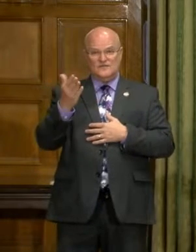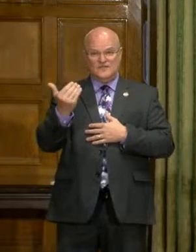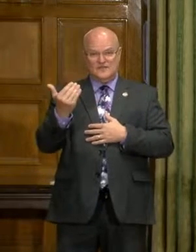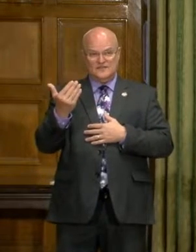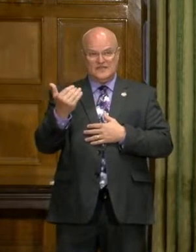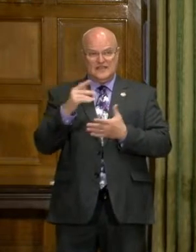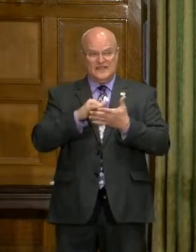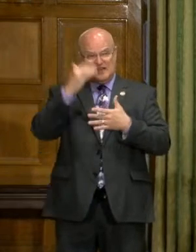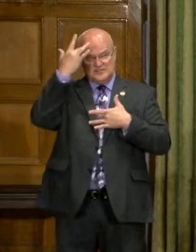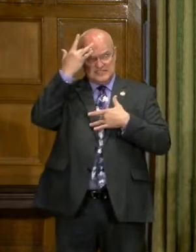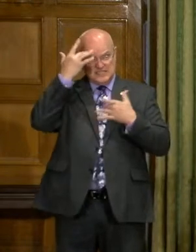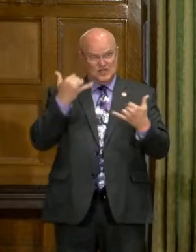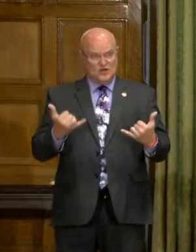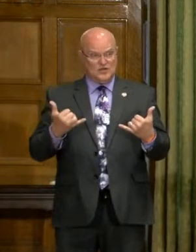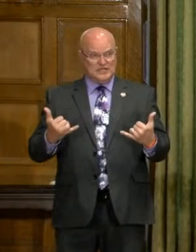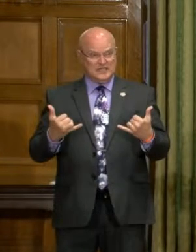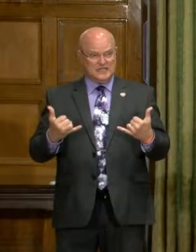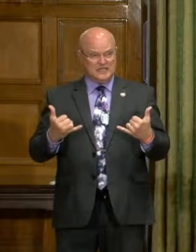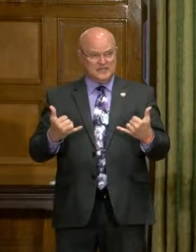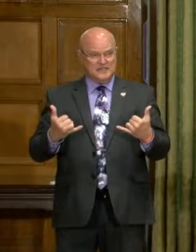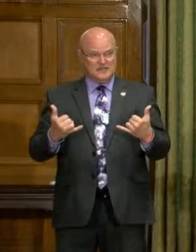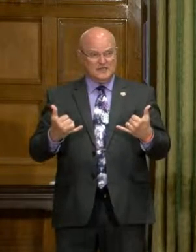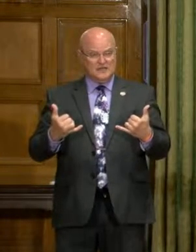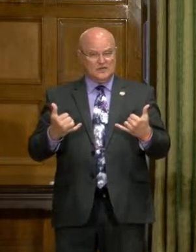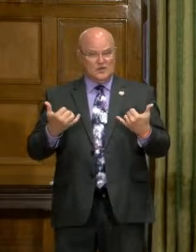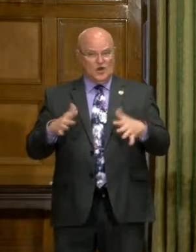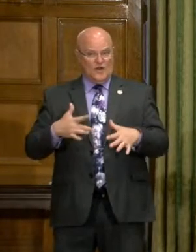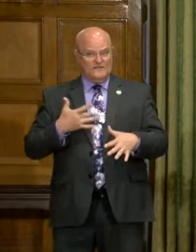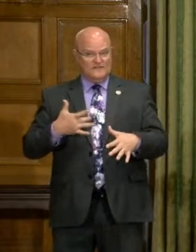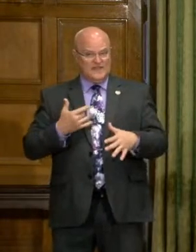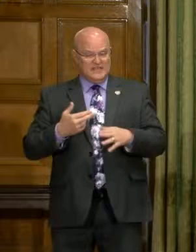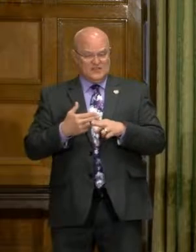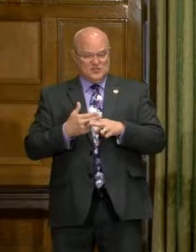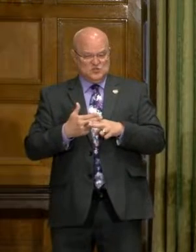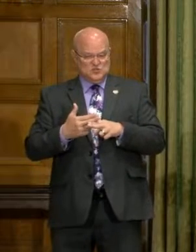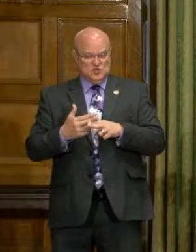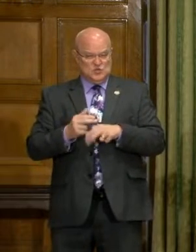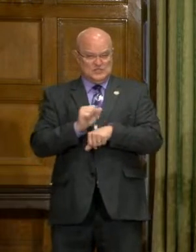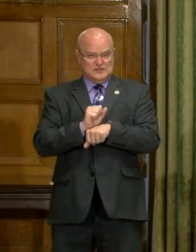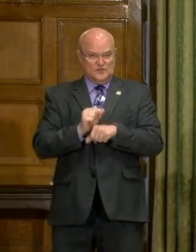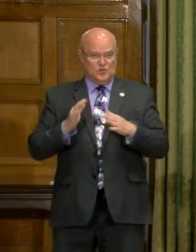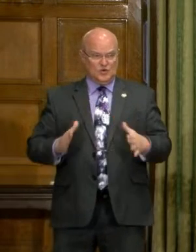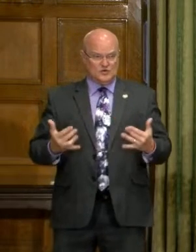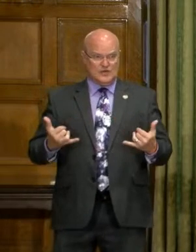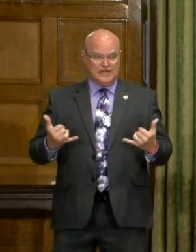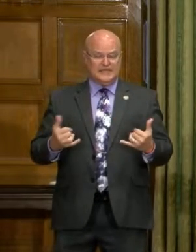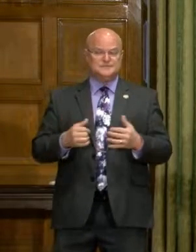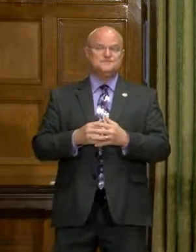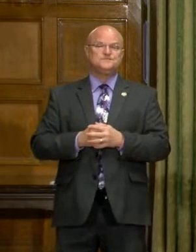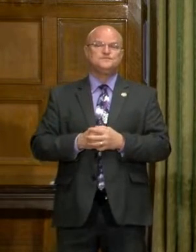215 that are sick currently, are we already feeling this shortage?